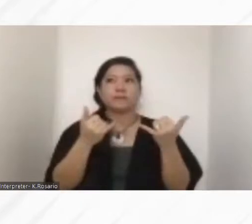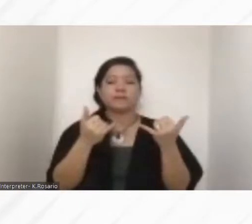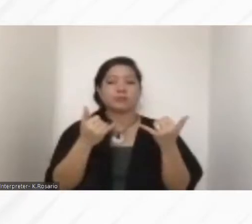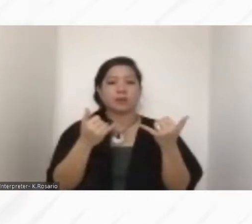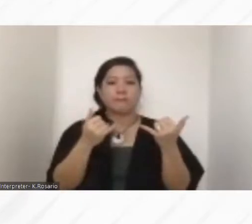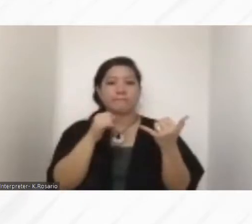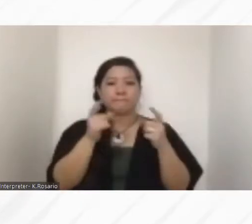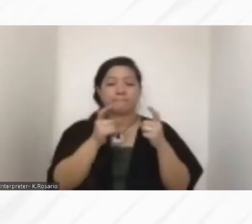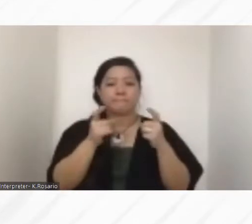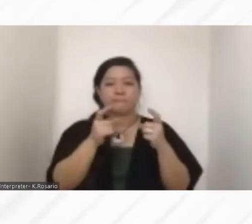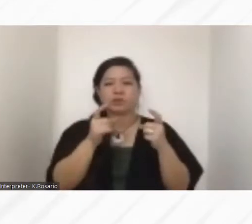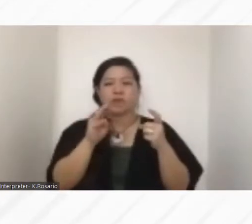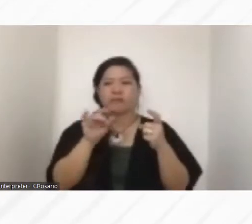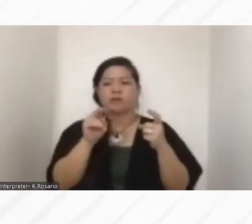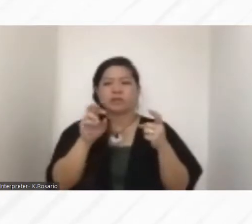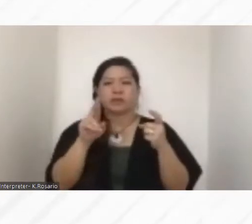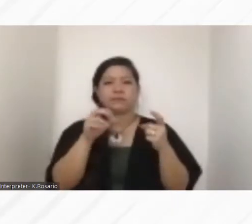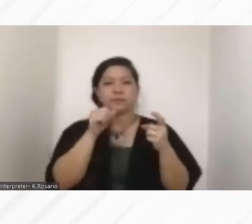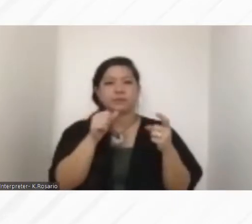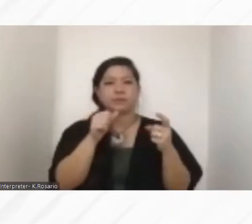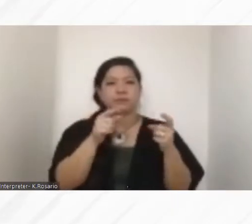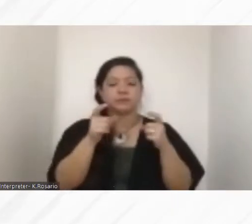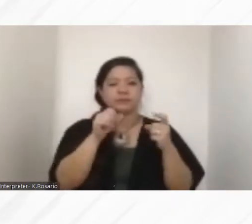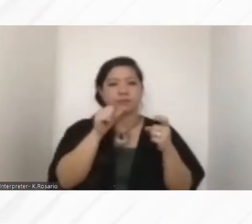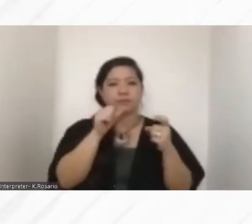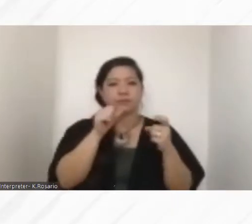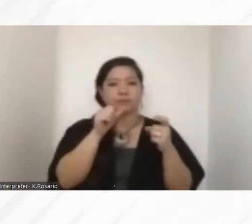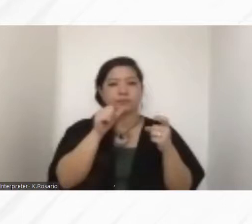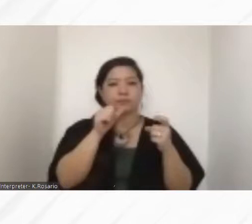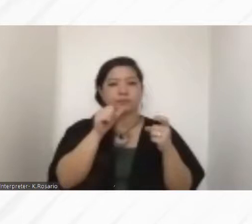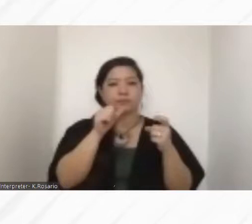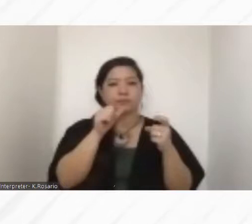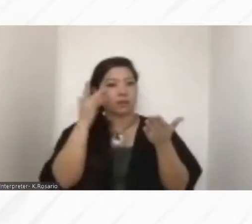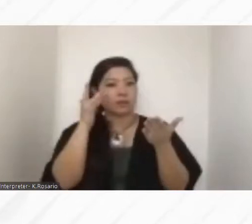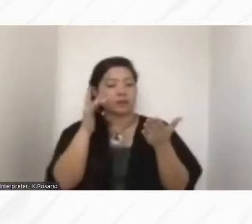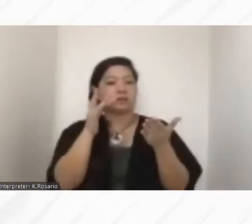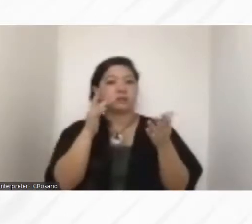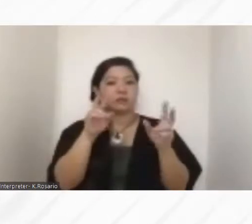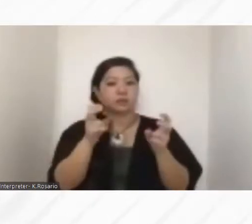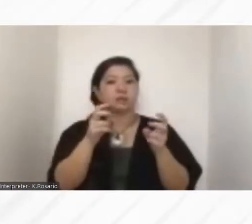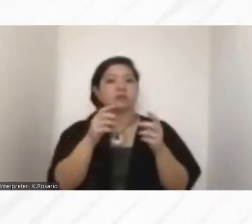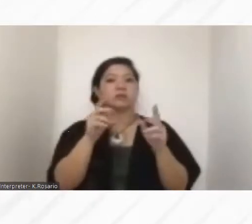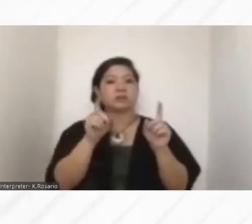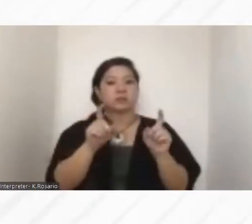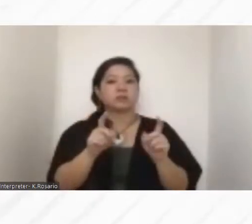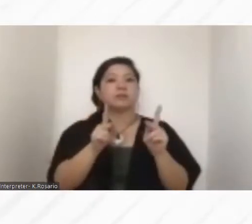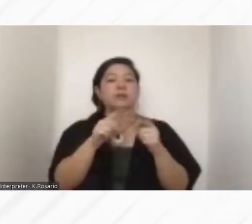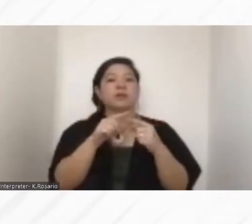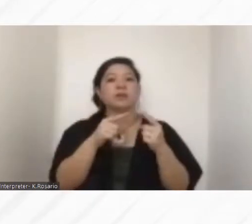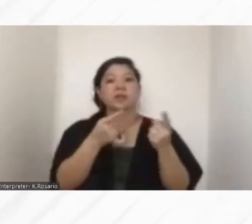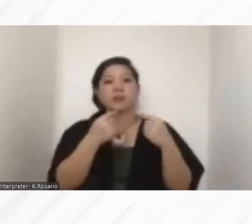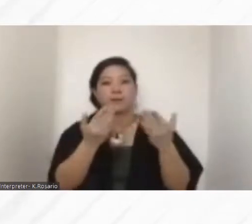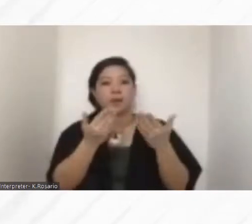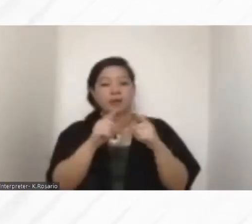controlled manner in many places to tourism with a smart strategy of testing people when they come in